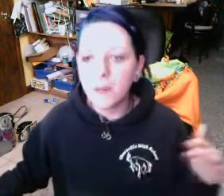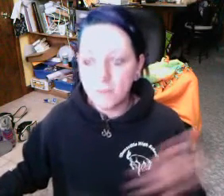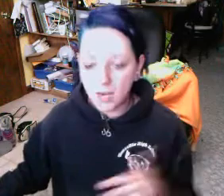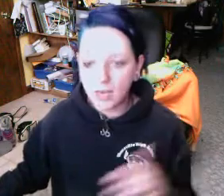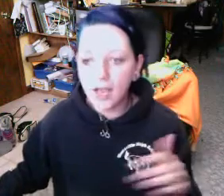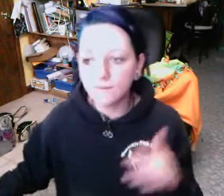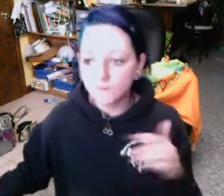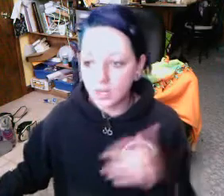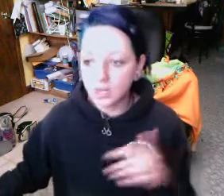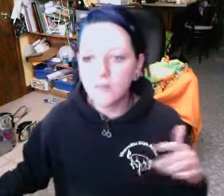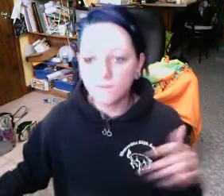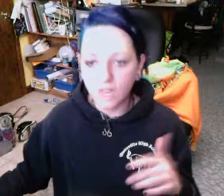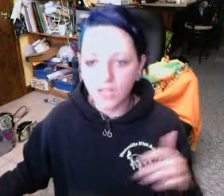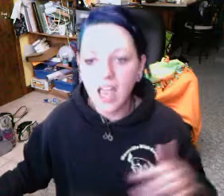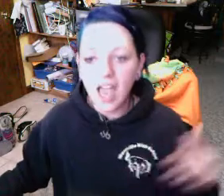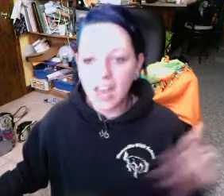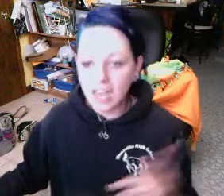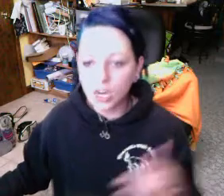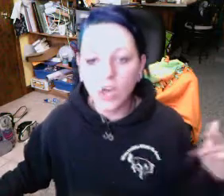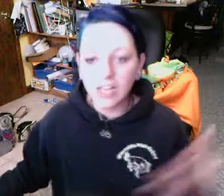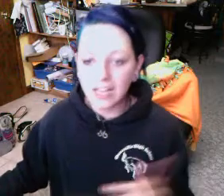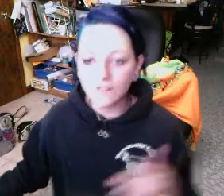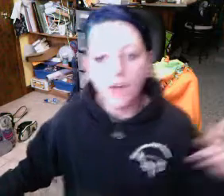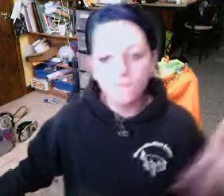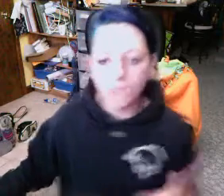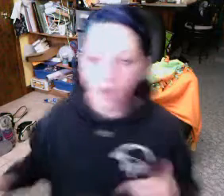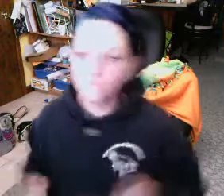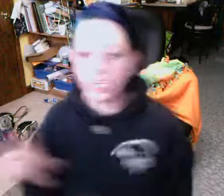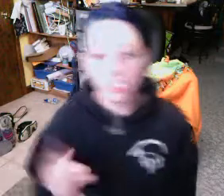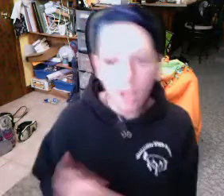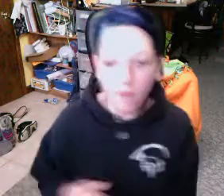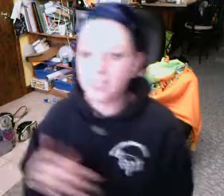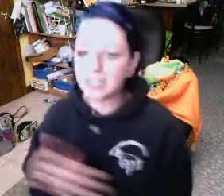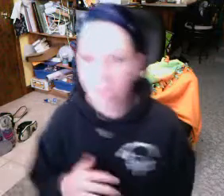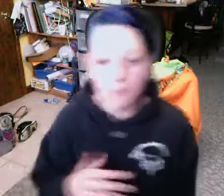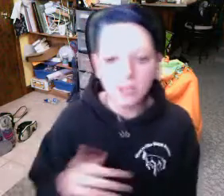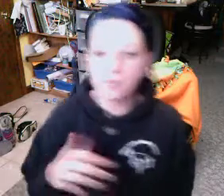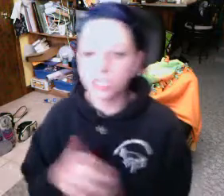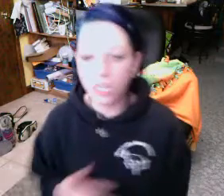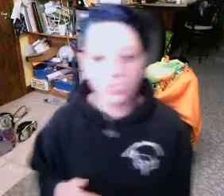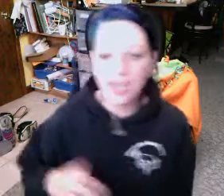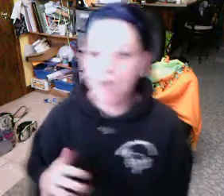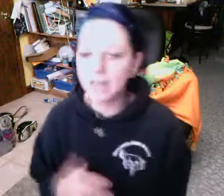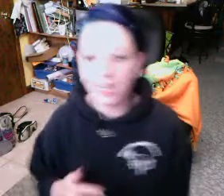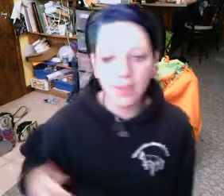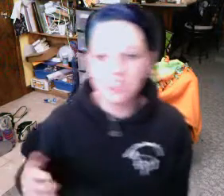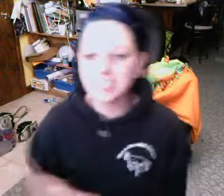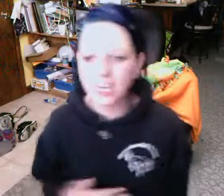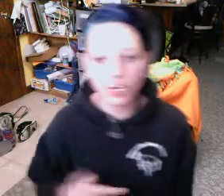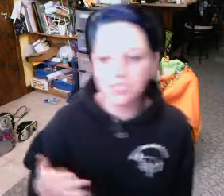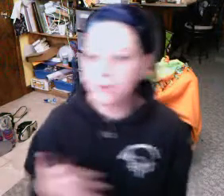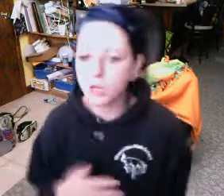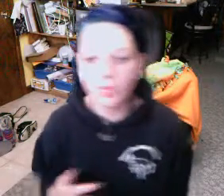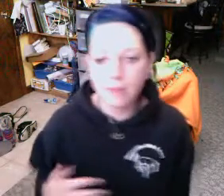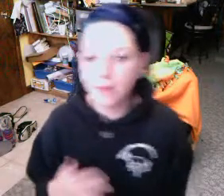My nigga, I'm faded, faded, faded. My nigga, I'm faded, faded, faded. My nigga, I'm faded, faded, faded. My nigga, I'm faded, faded. And I don't give a fuck. Fuckers up, niggas stomping in my tux. Yeah, I make it rain, dear, cause I'm all about my